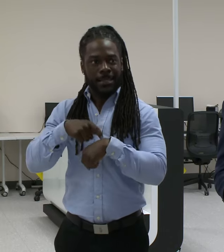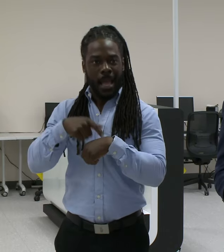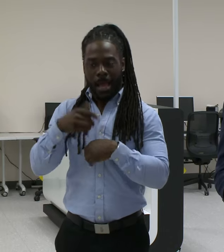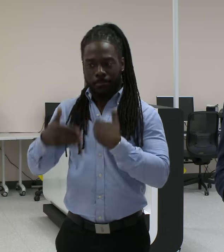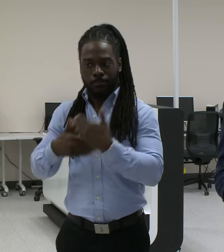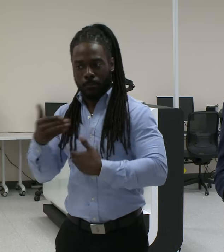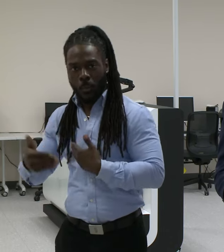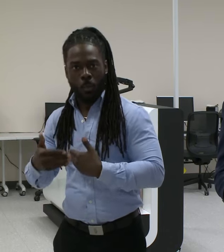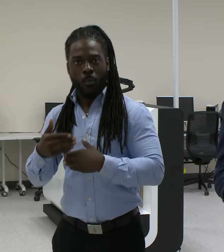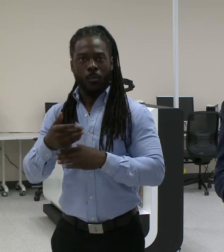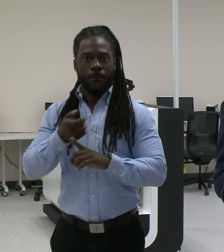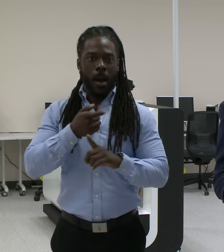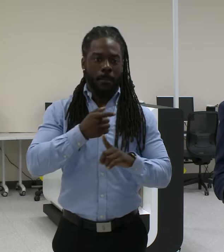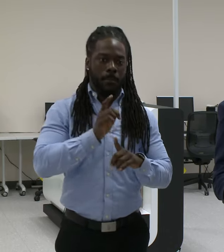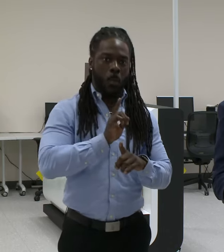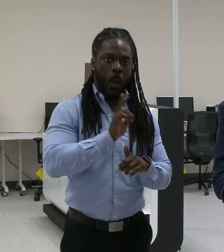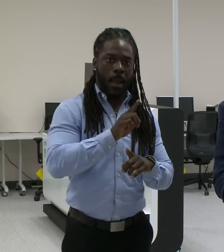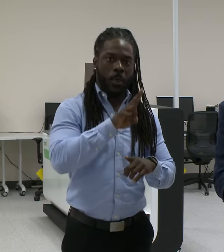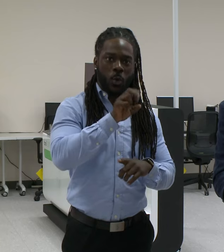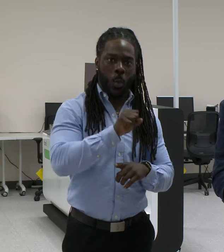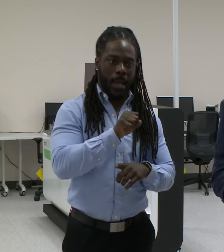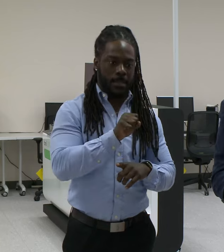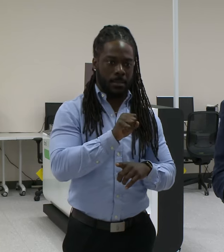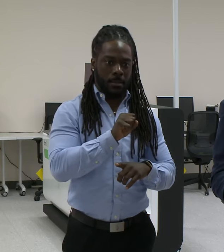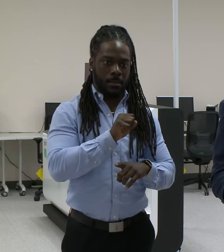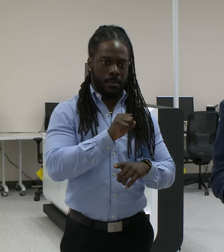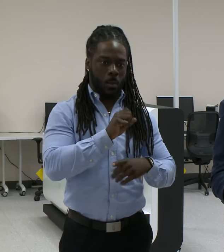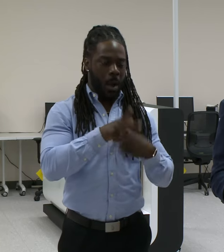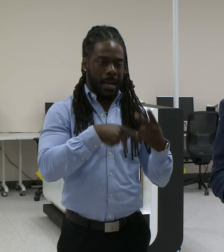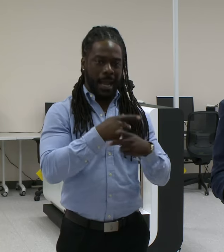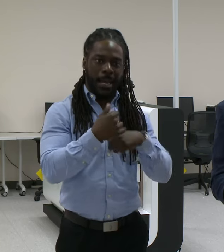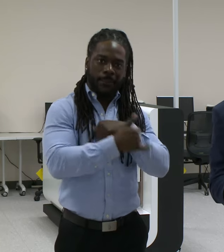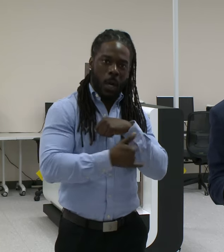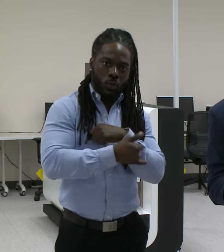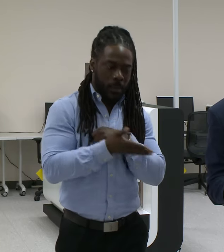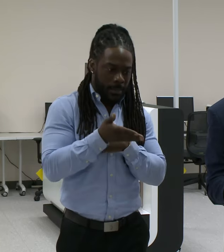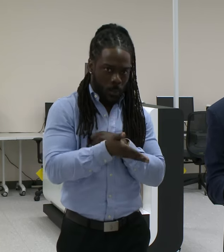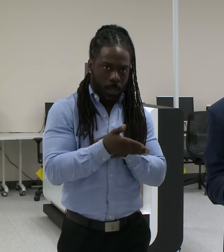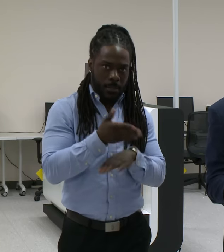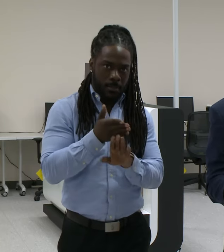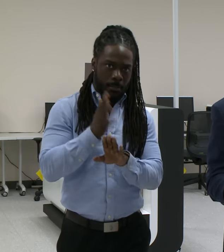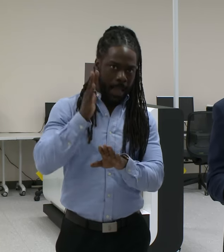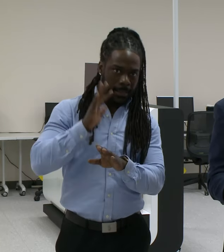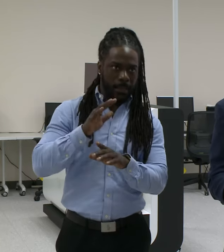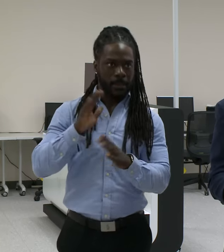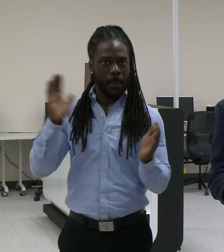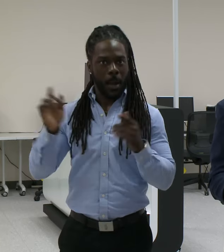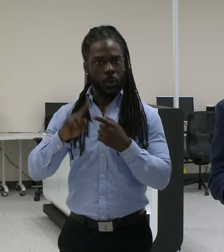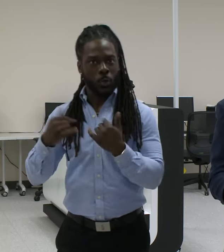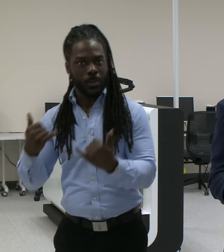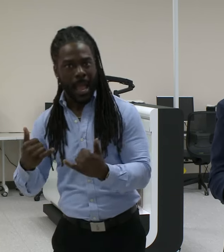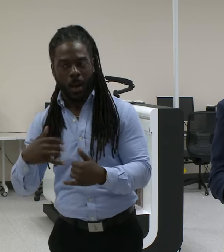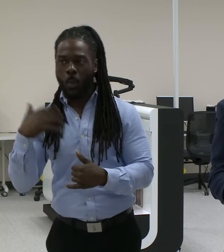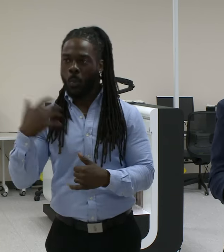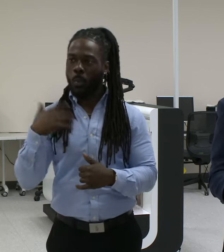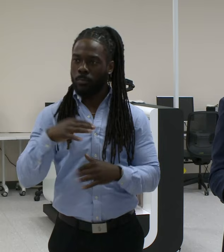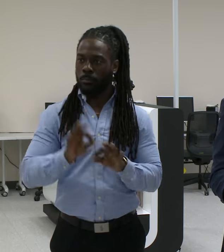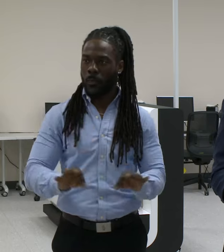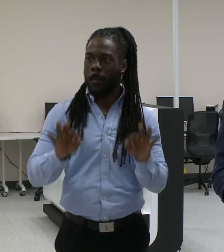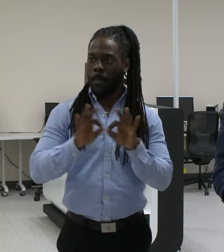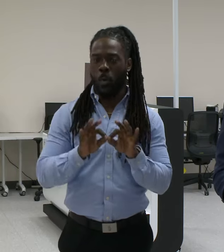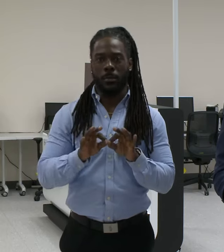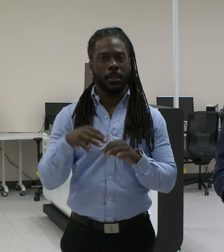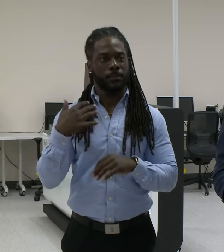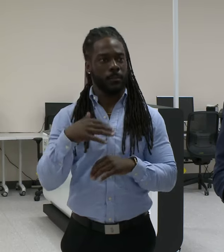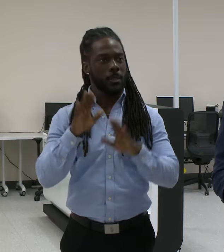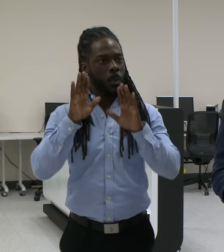the United States then was then to where it is now, I think is beyond significant. It's really incredible